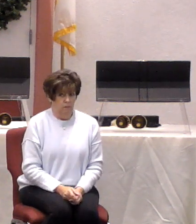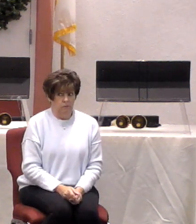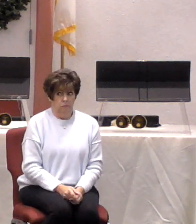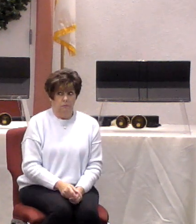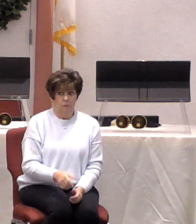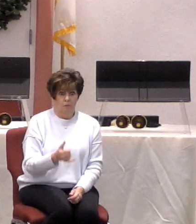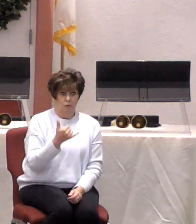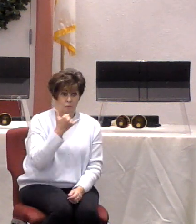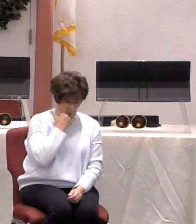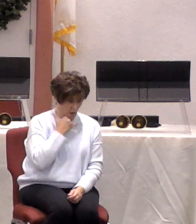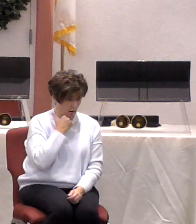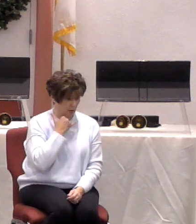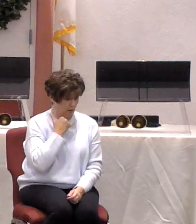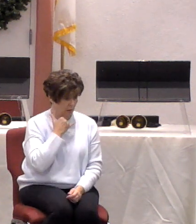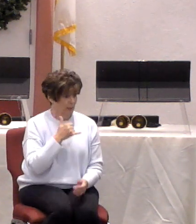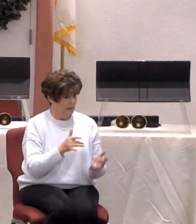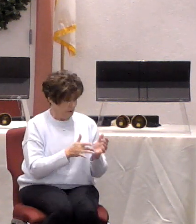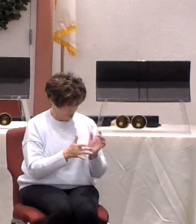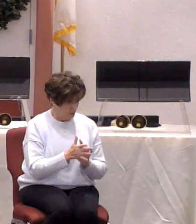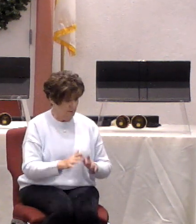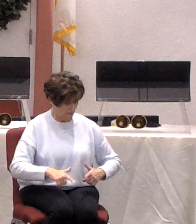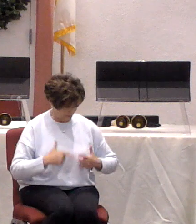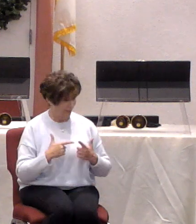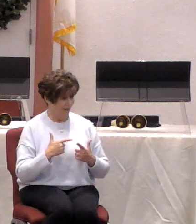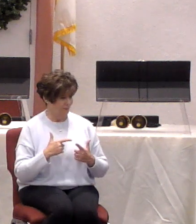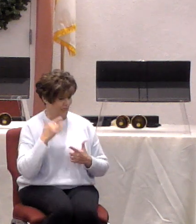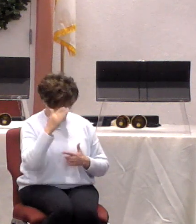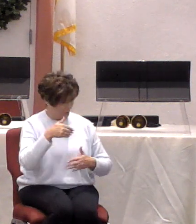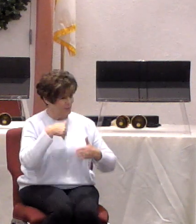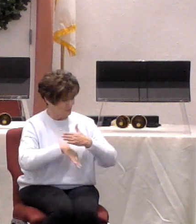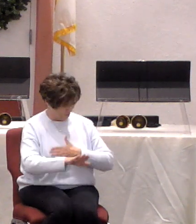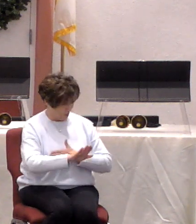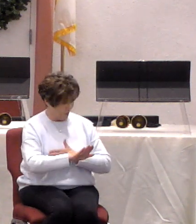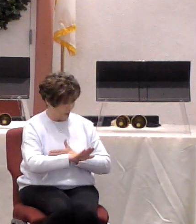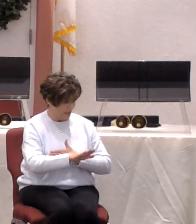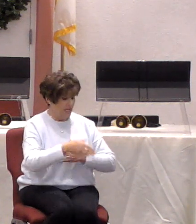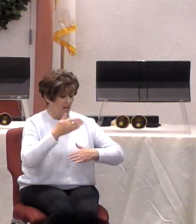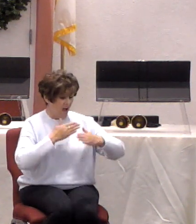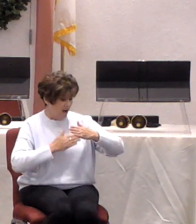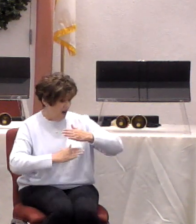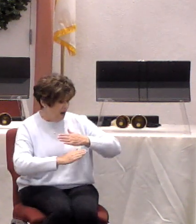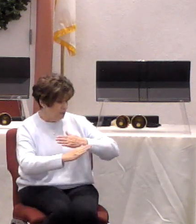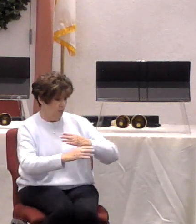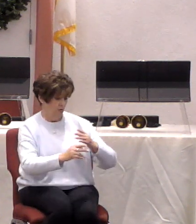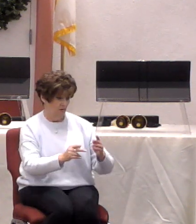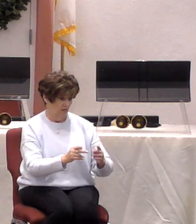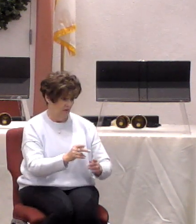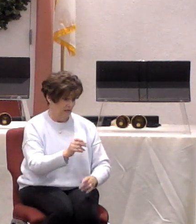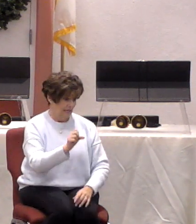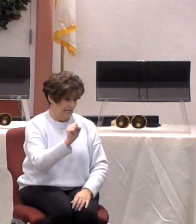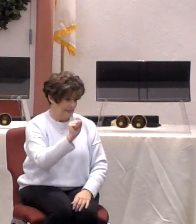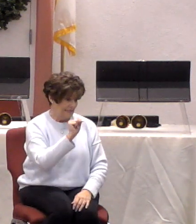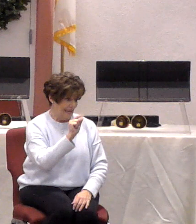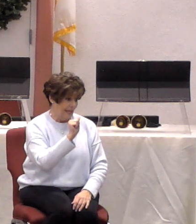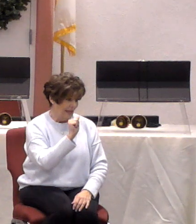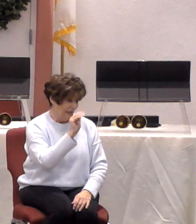wrong. Jesus really did exist. He really was born in a very humble way. But even more beyond